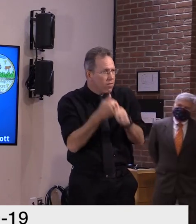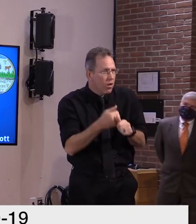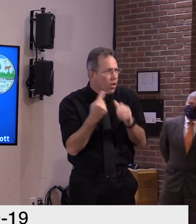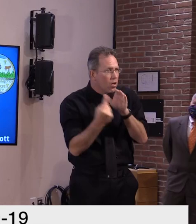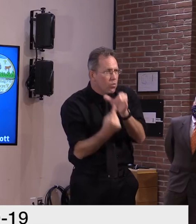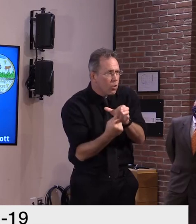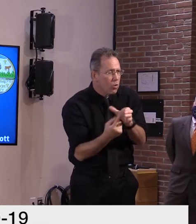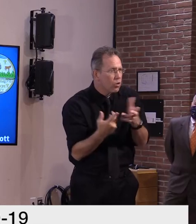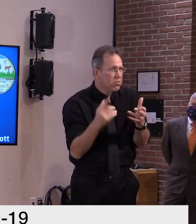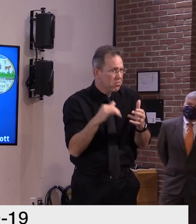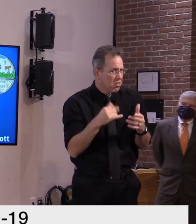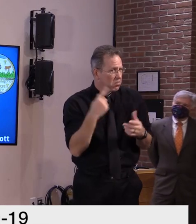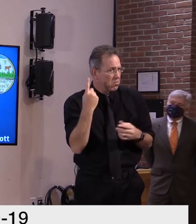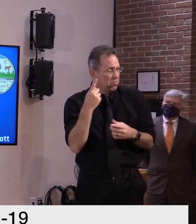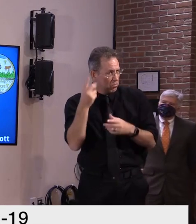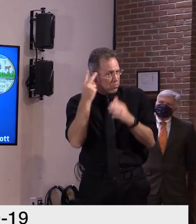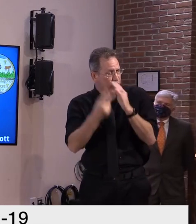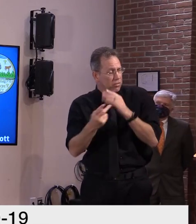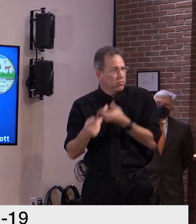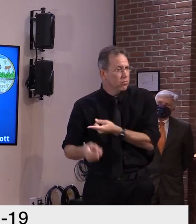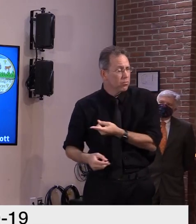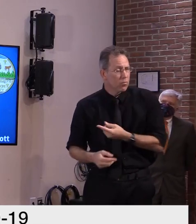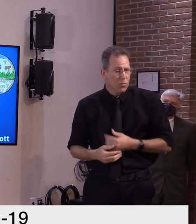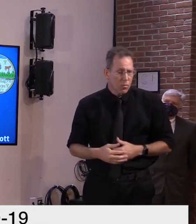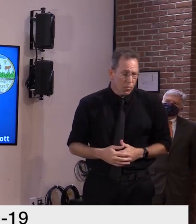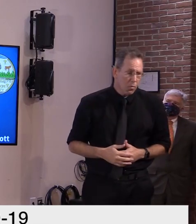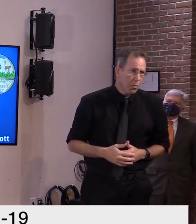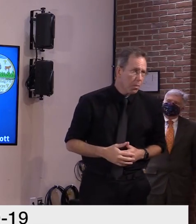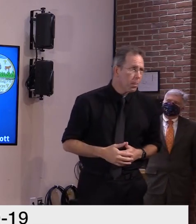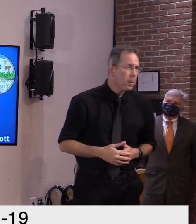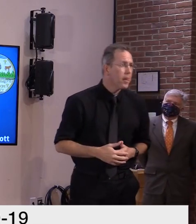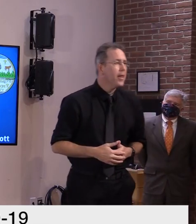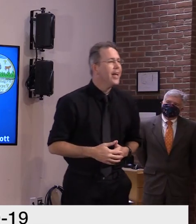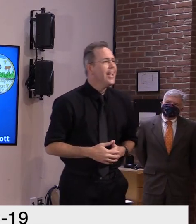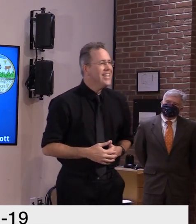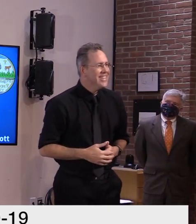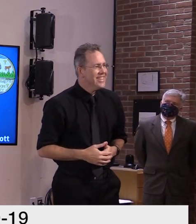Yeah, so you've loaded a lot into that.